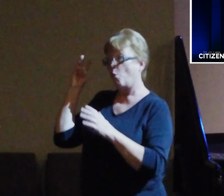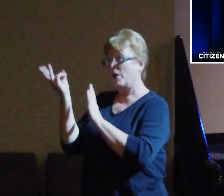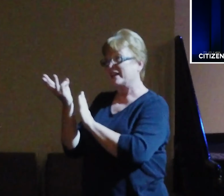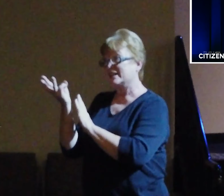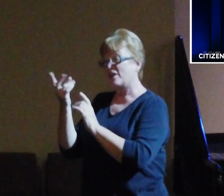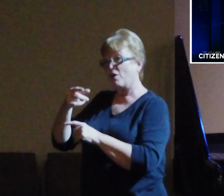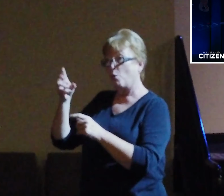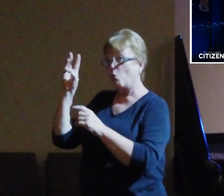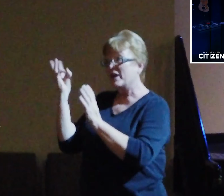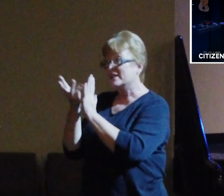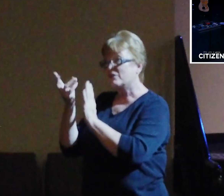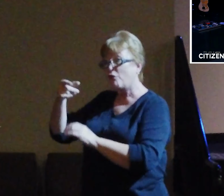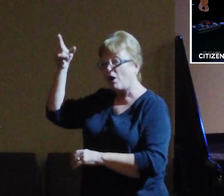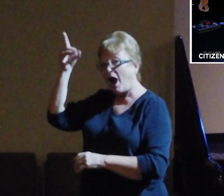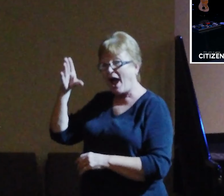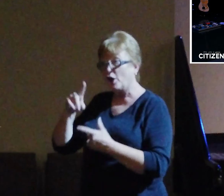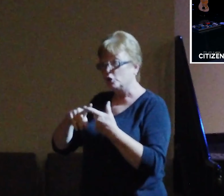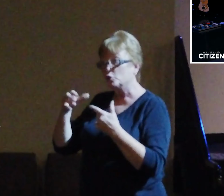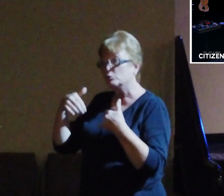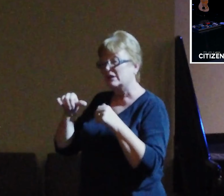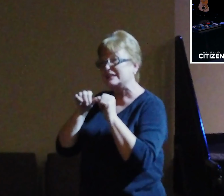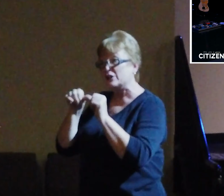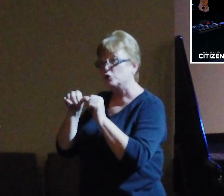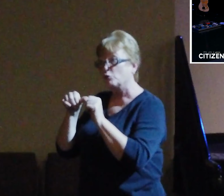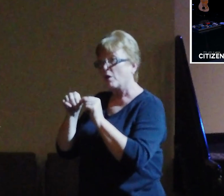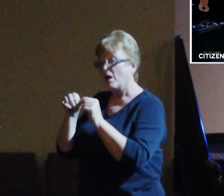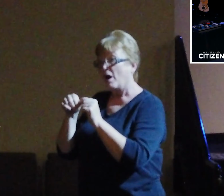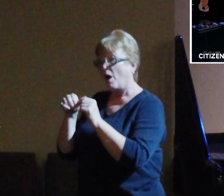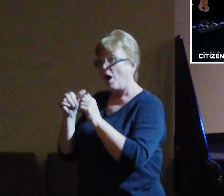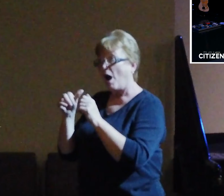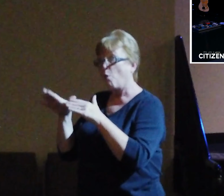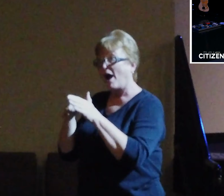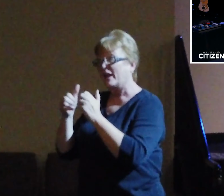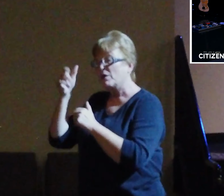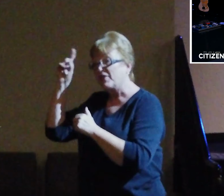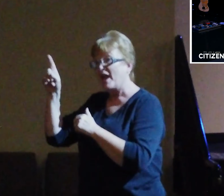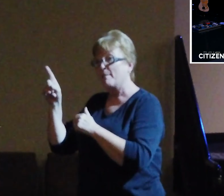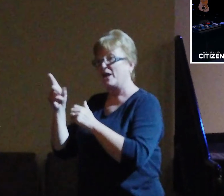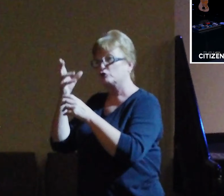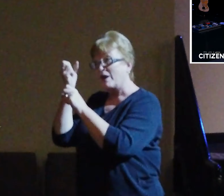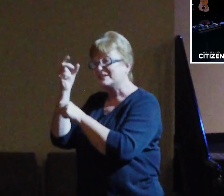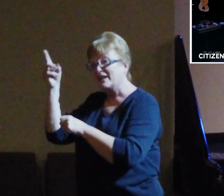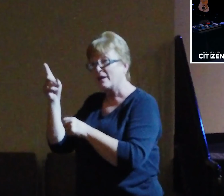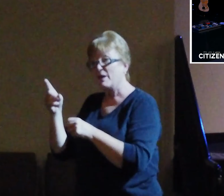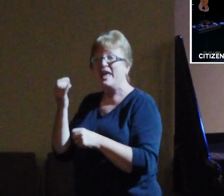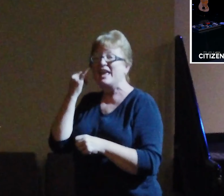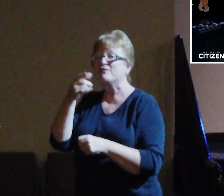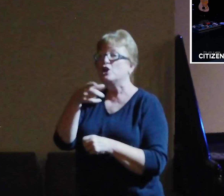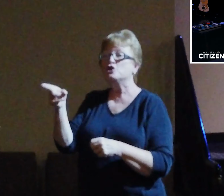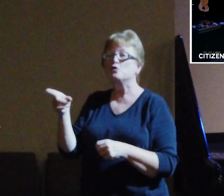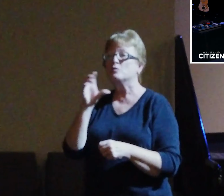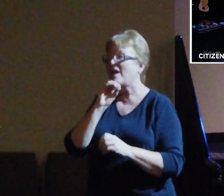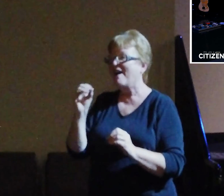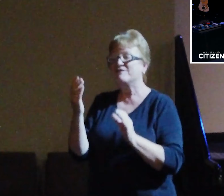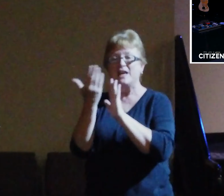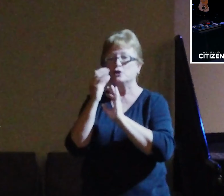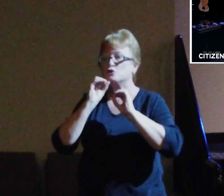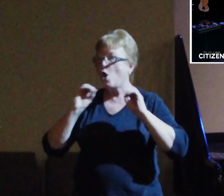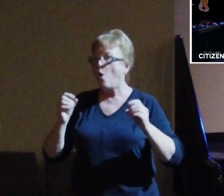Are you on mission? The opposition only truly comes when the world is made aware of your allegiance to Christ